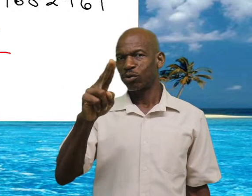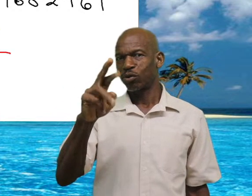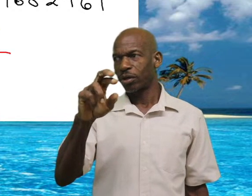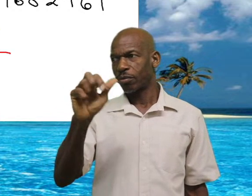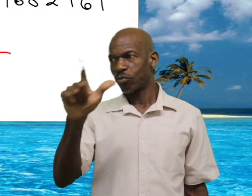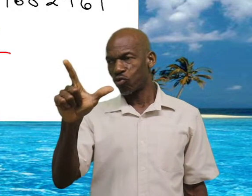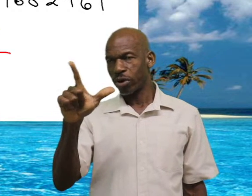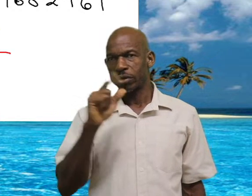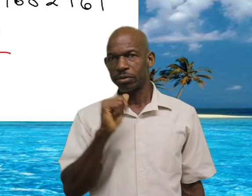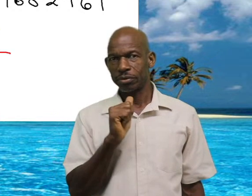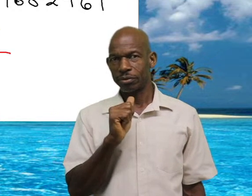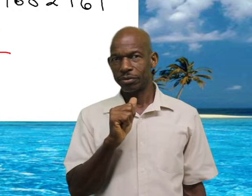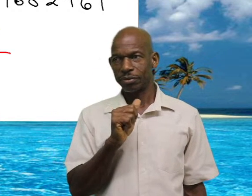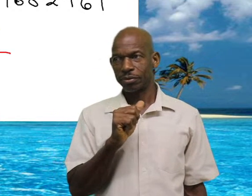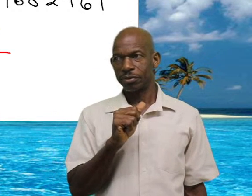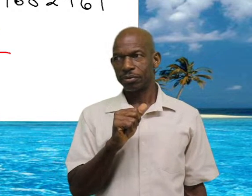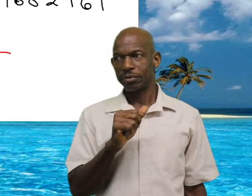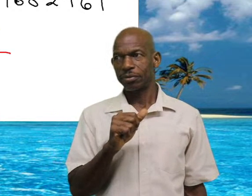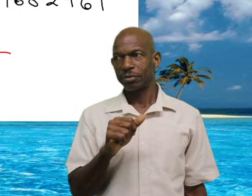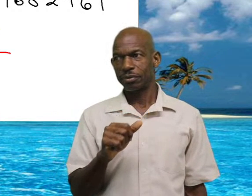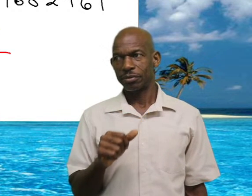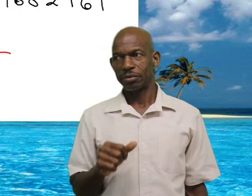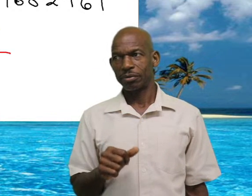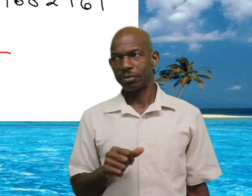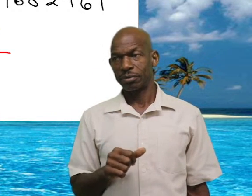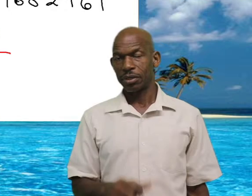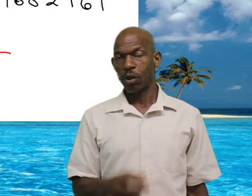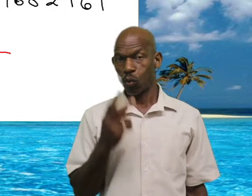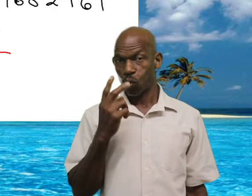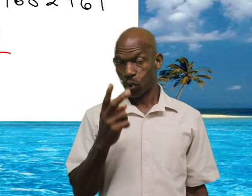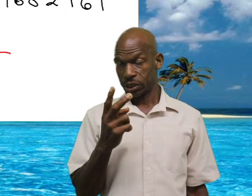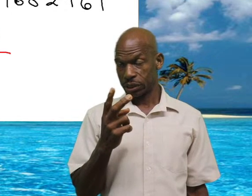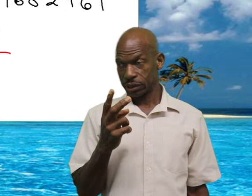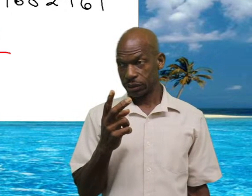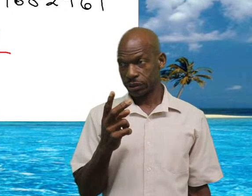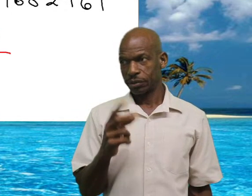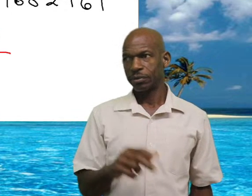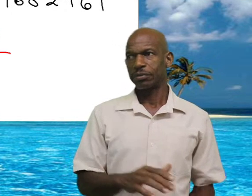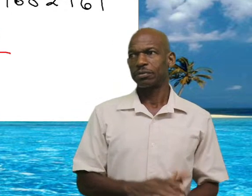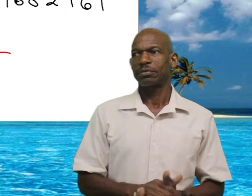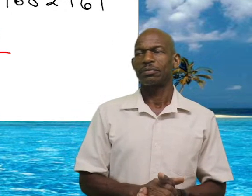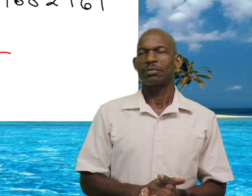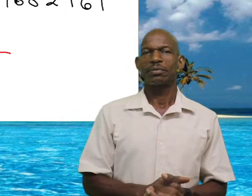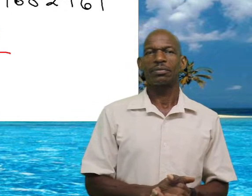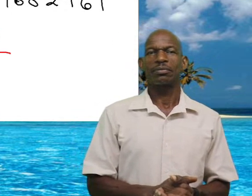dogs means it is plural. And you look at carefully at the spelling.